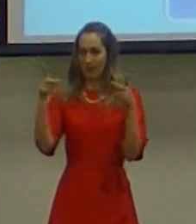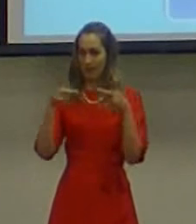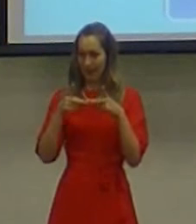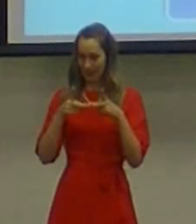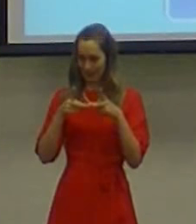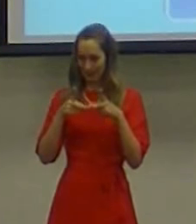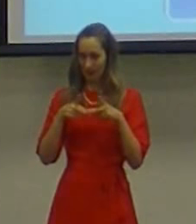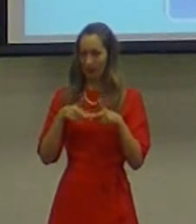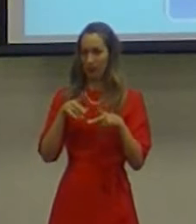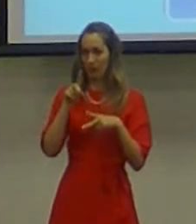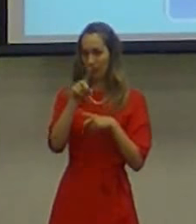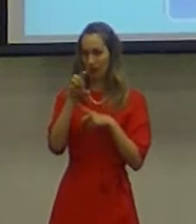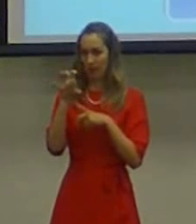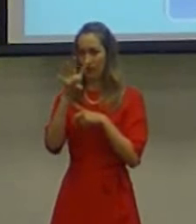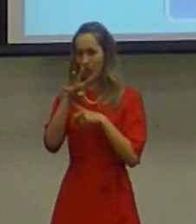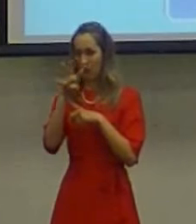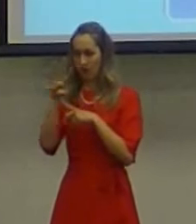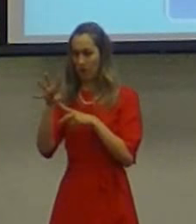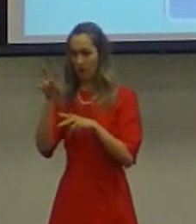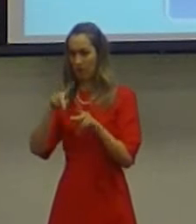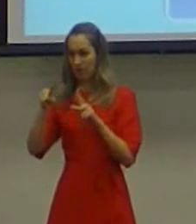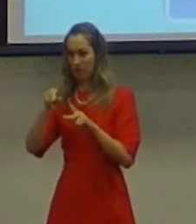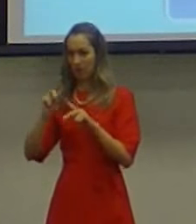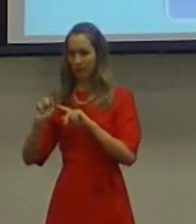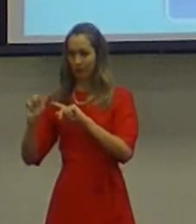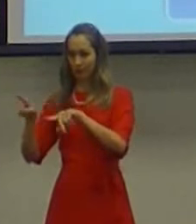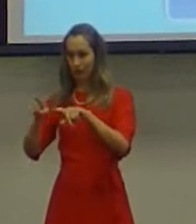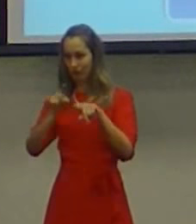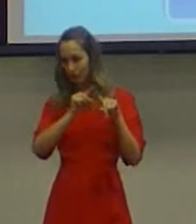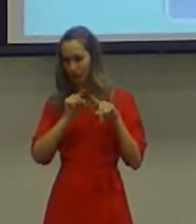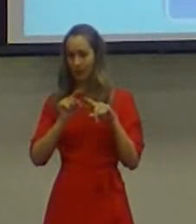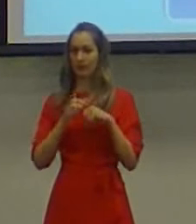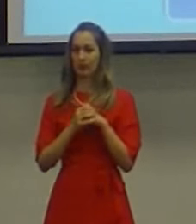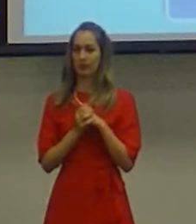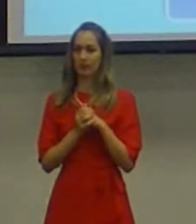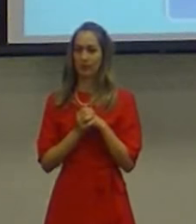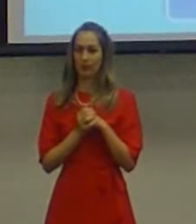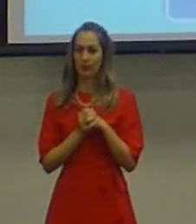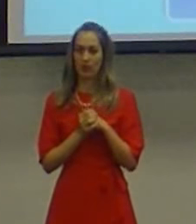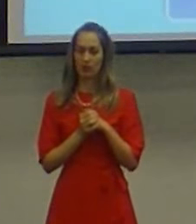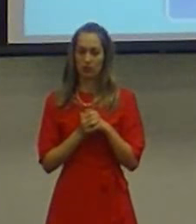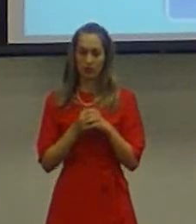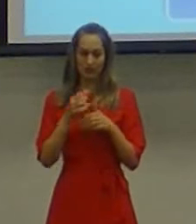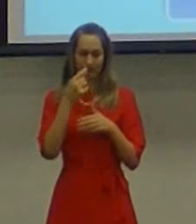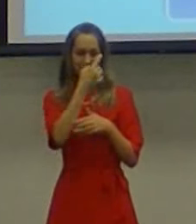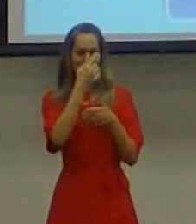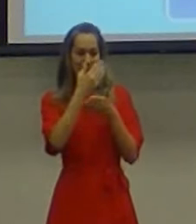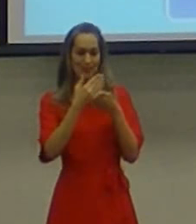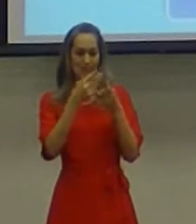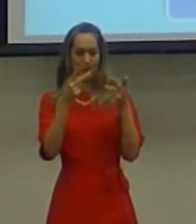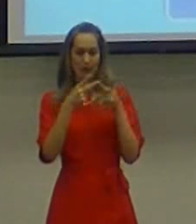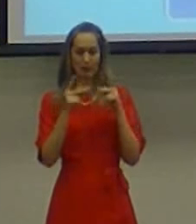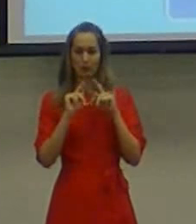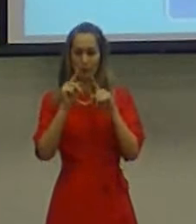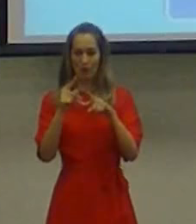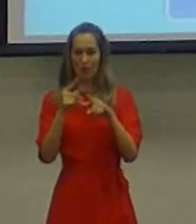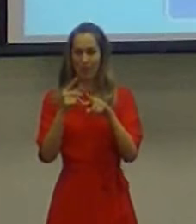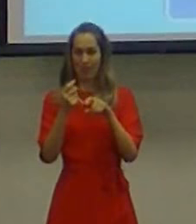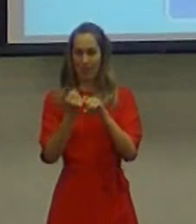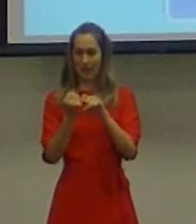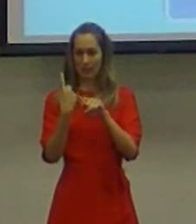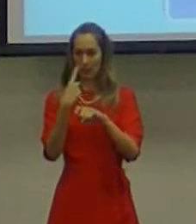one purpose, to go and make disciples, taking disciples and to make disciples. And these are some of the places we went last summer.